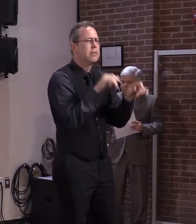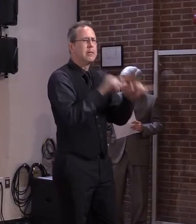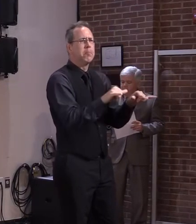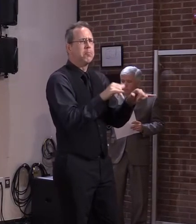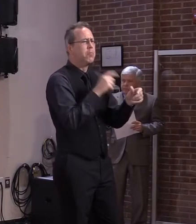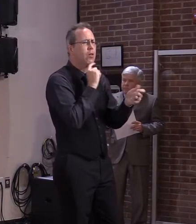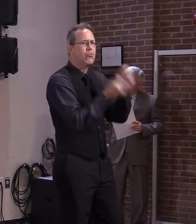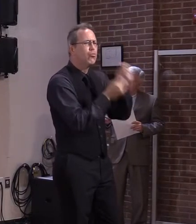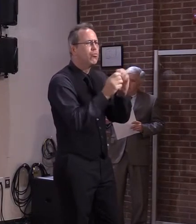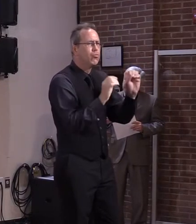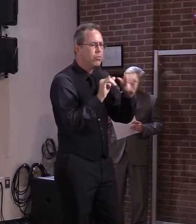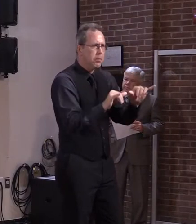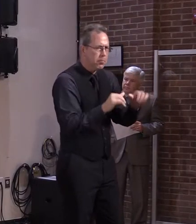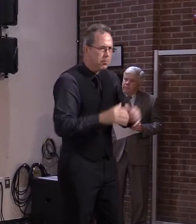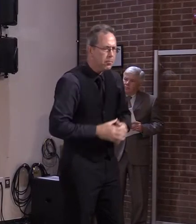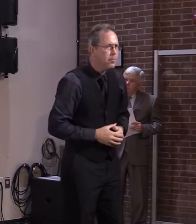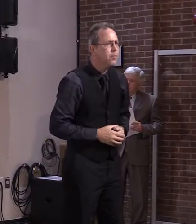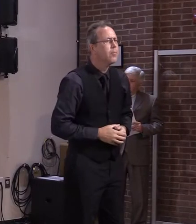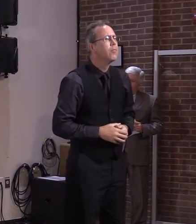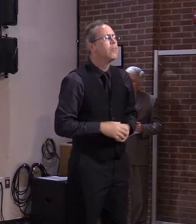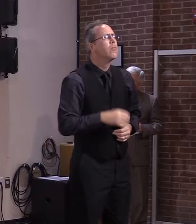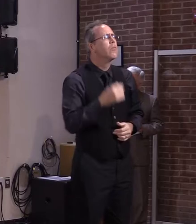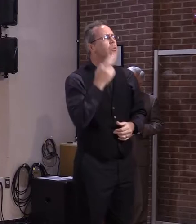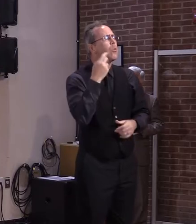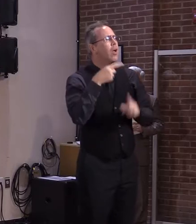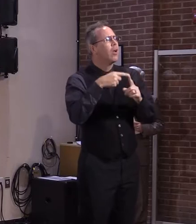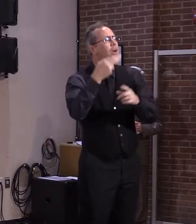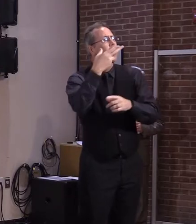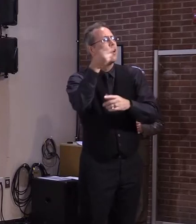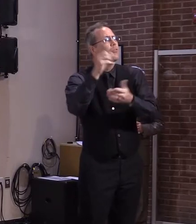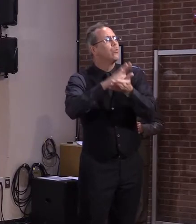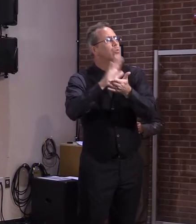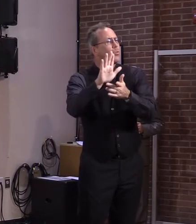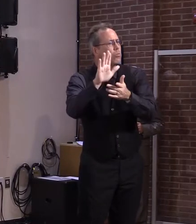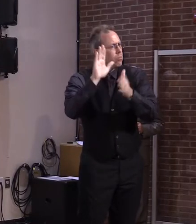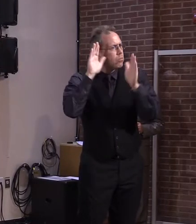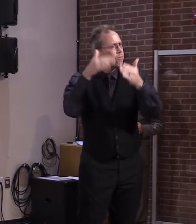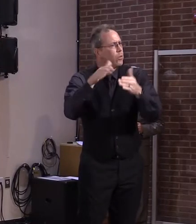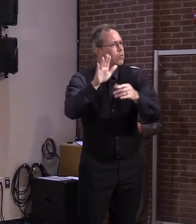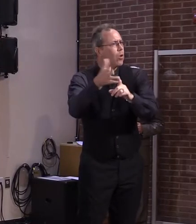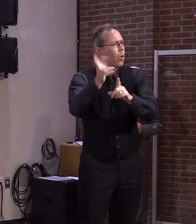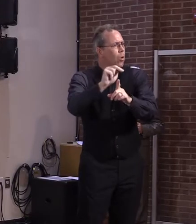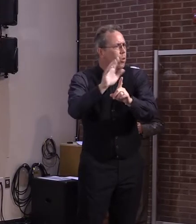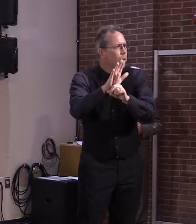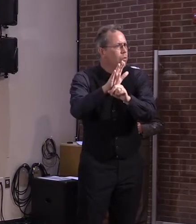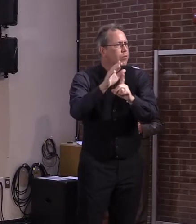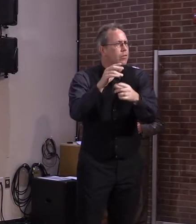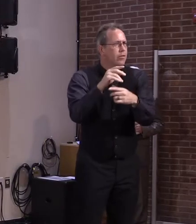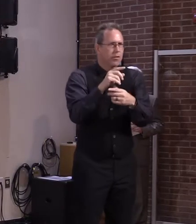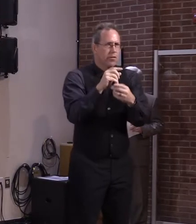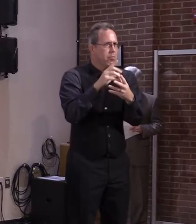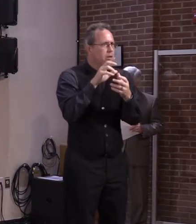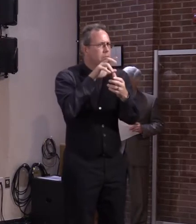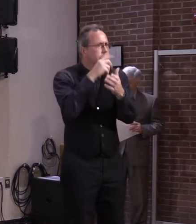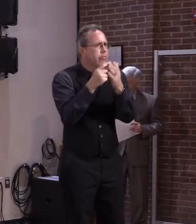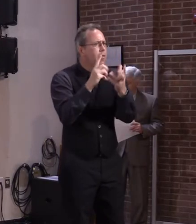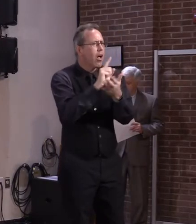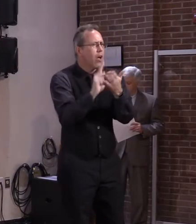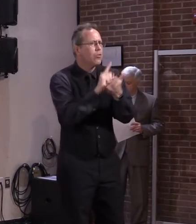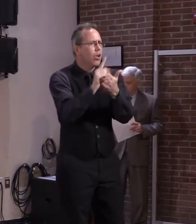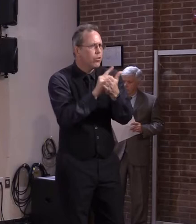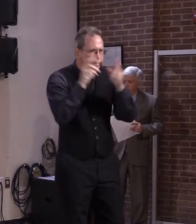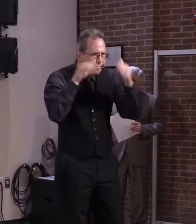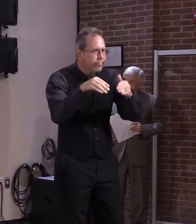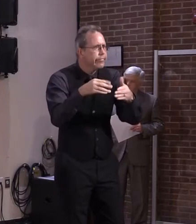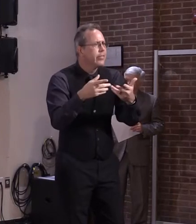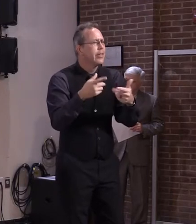doing contact tracing to only identify a few students needing to quarantine, and that was among a very large student body that they estimated had a vaccination rate